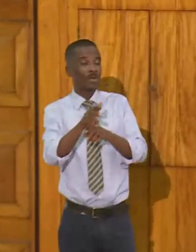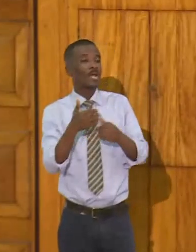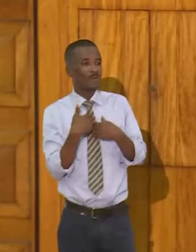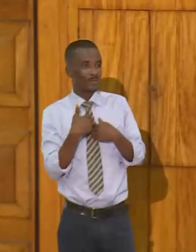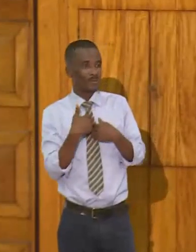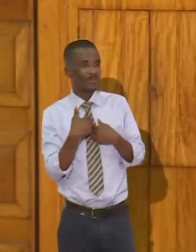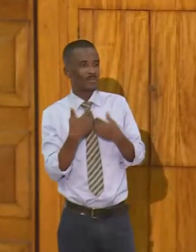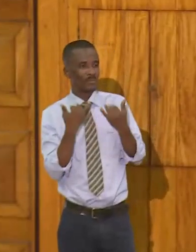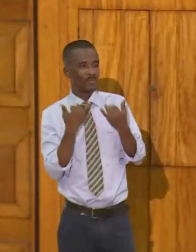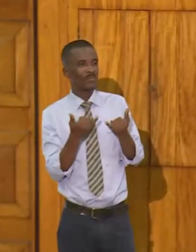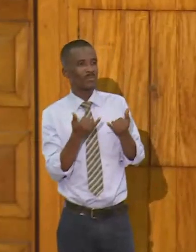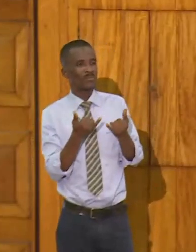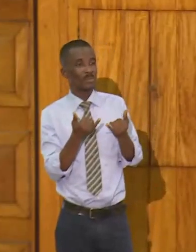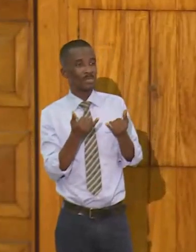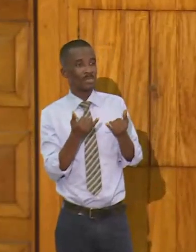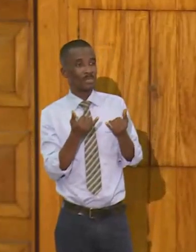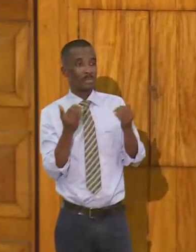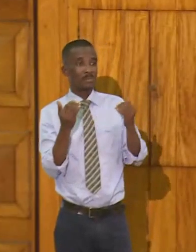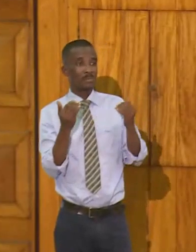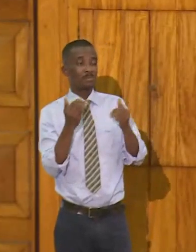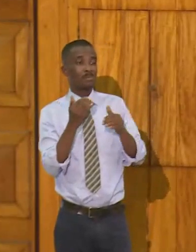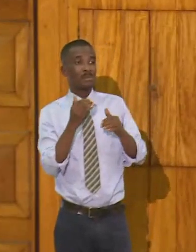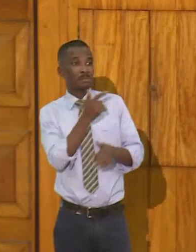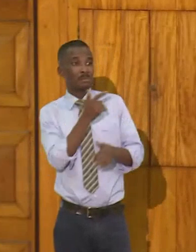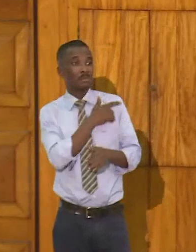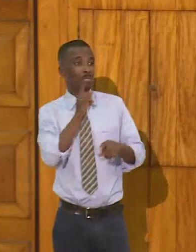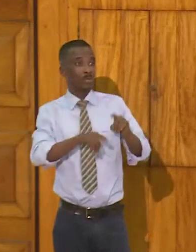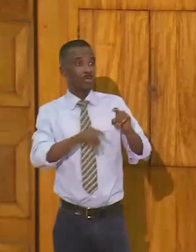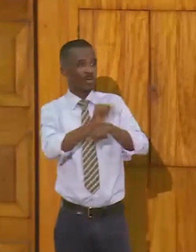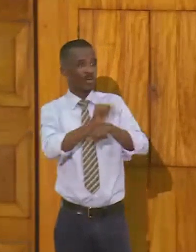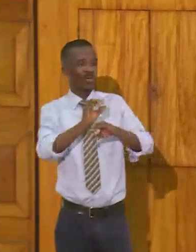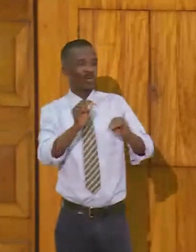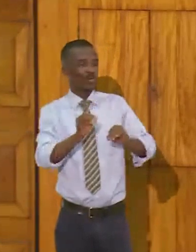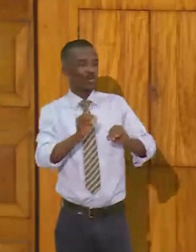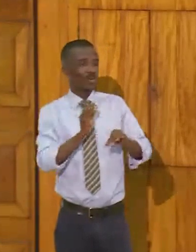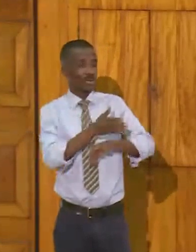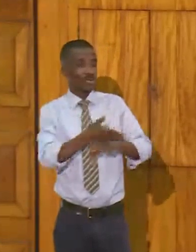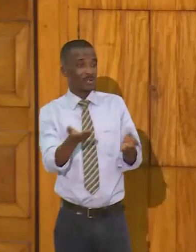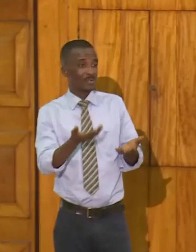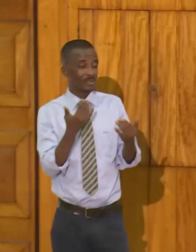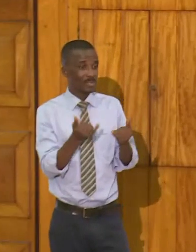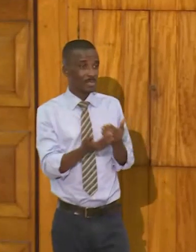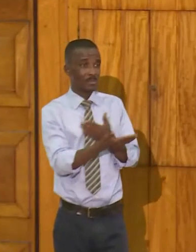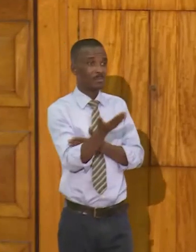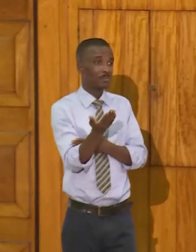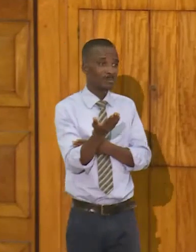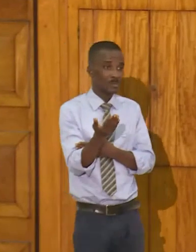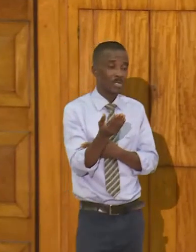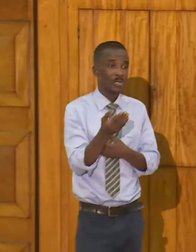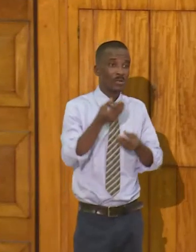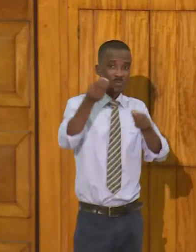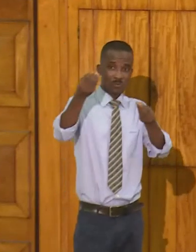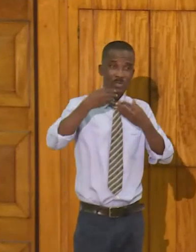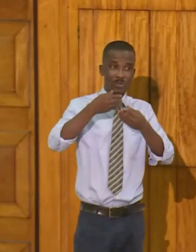And so those ones are now lying idle. And in fact, when they learned that we are doing this study, in fact, this morning, I still got a message from one